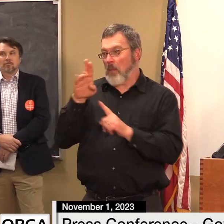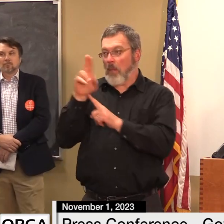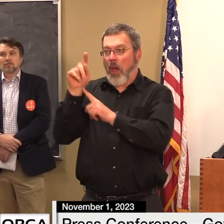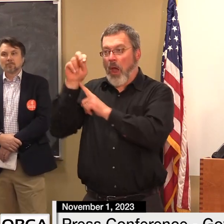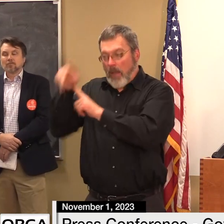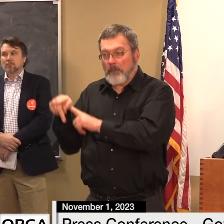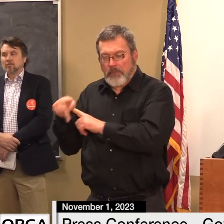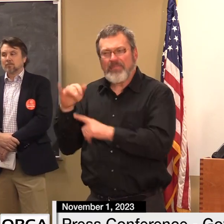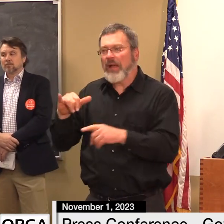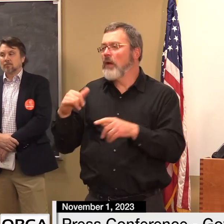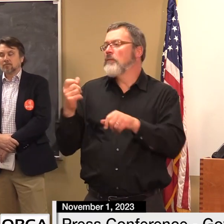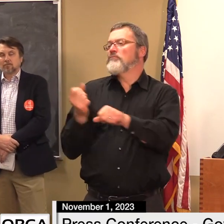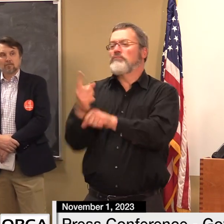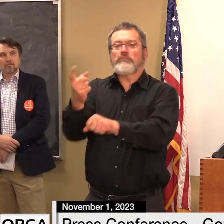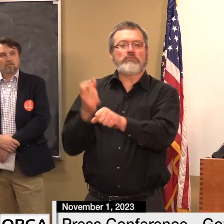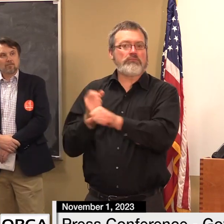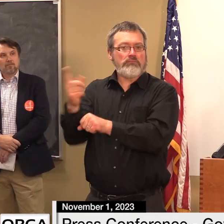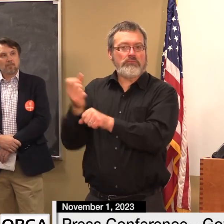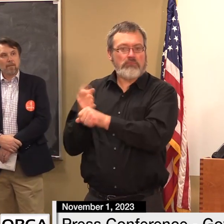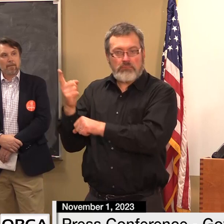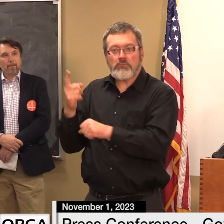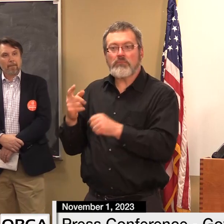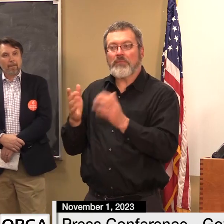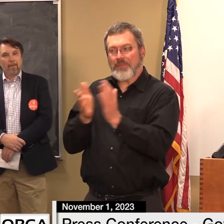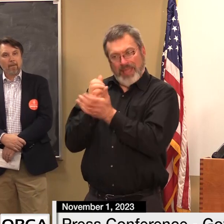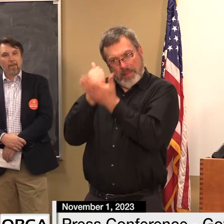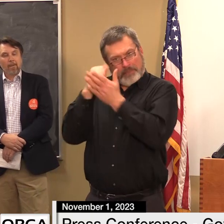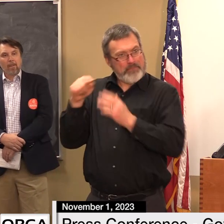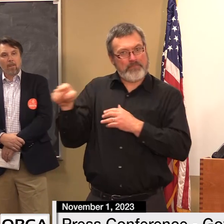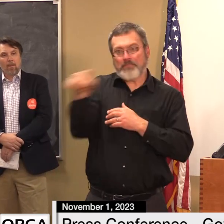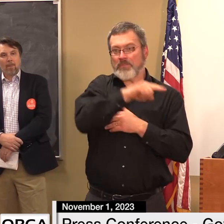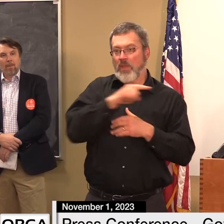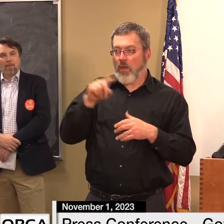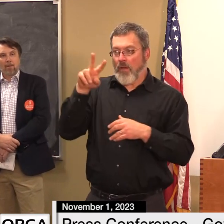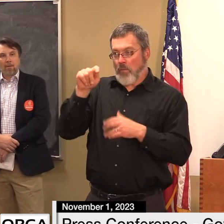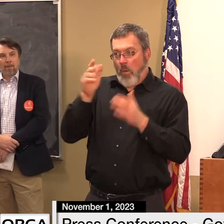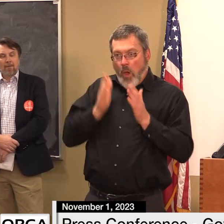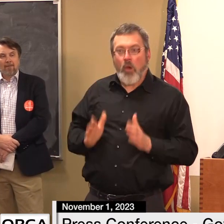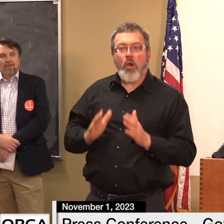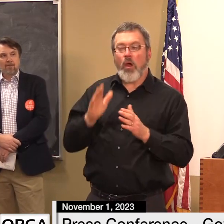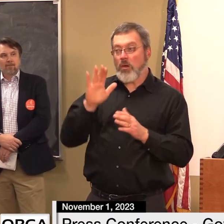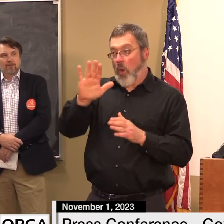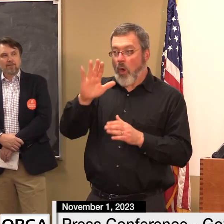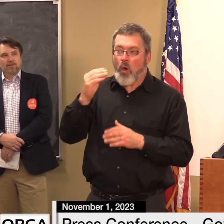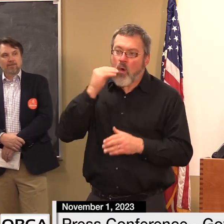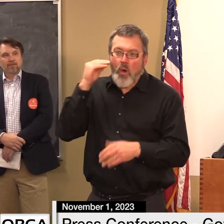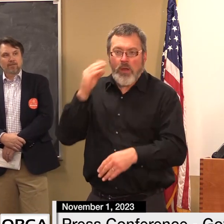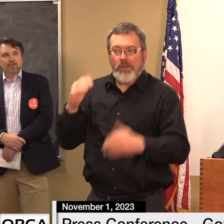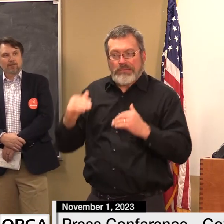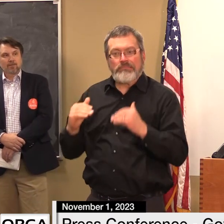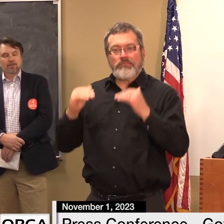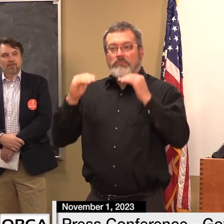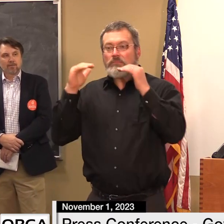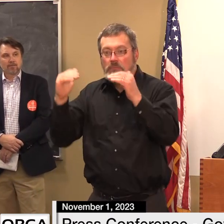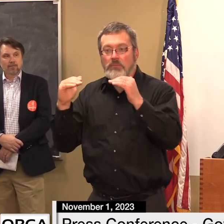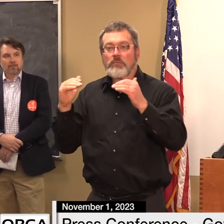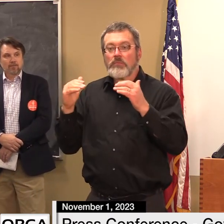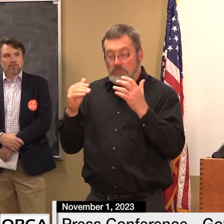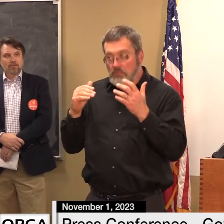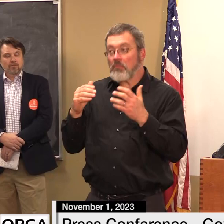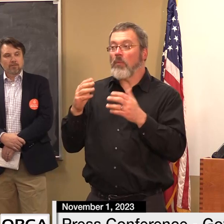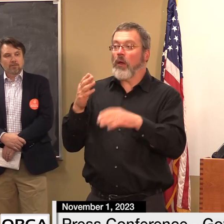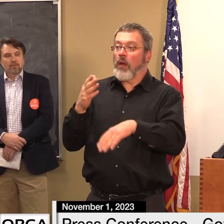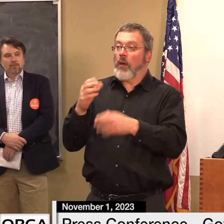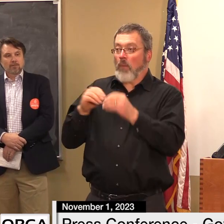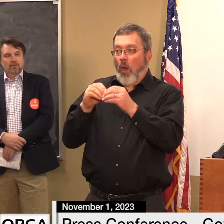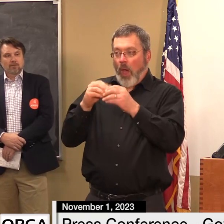opportunities to help Vermonters improve the quality of their home, the warmth and comfort of their home, and to help the state reduce its